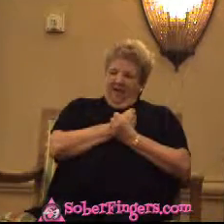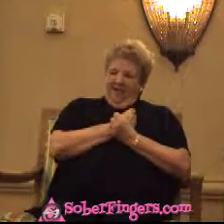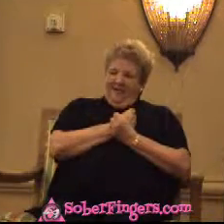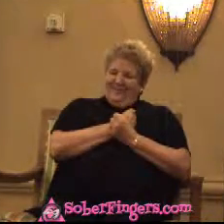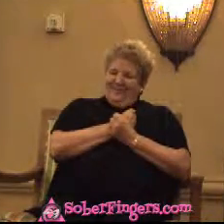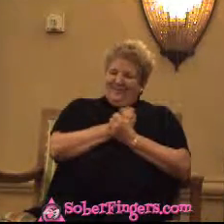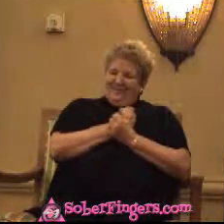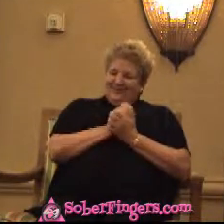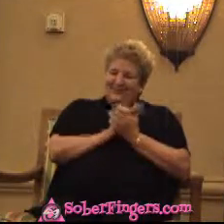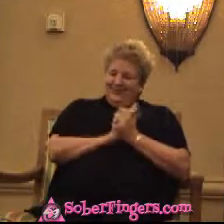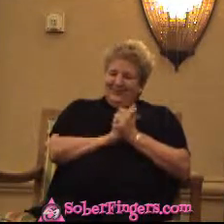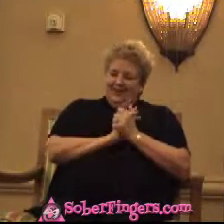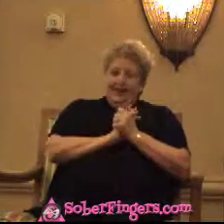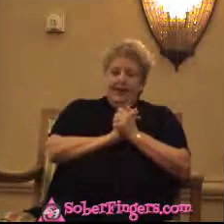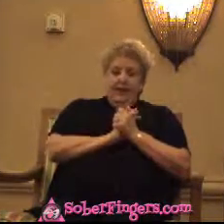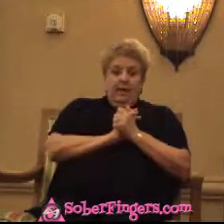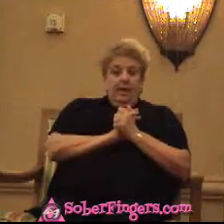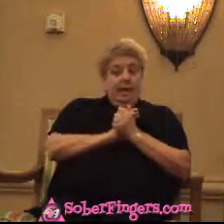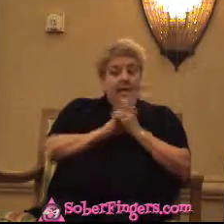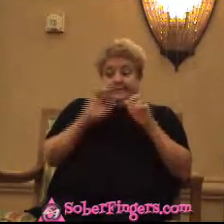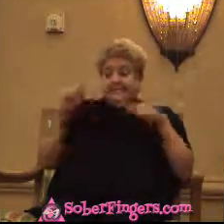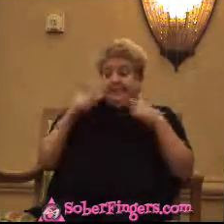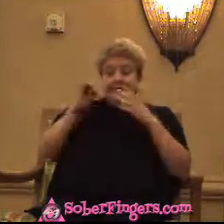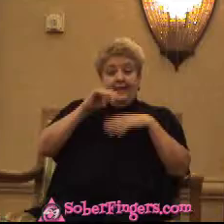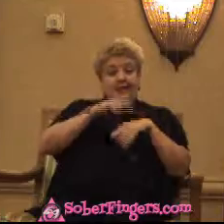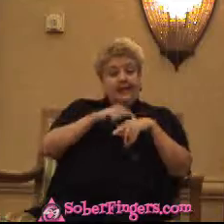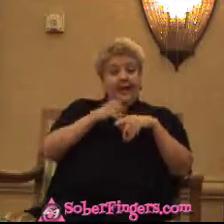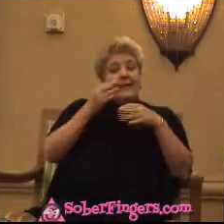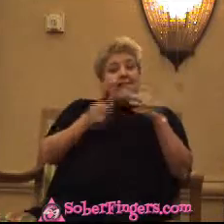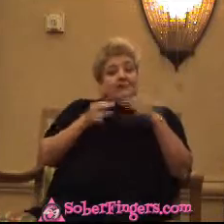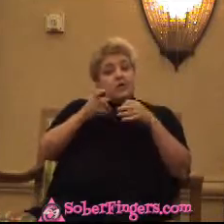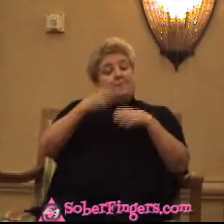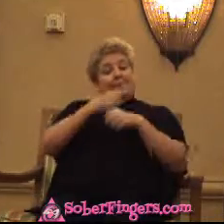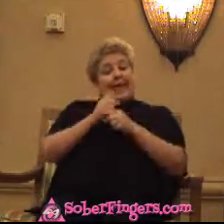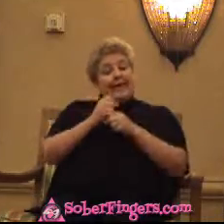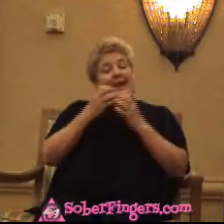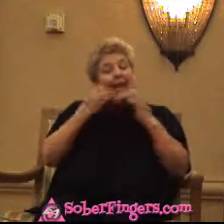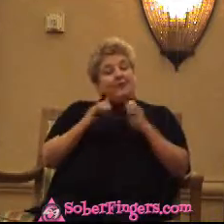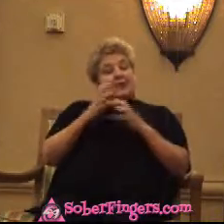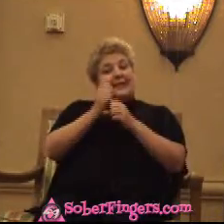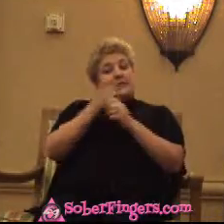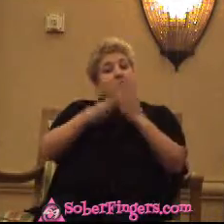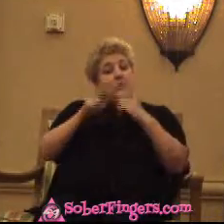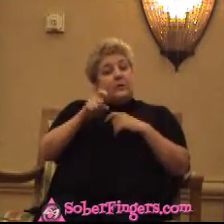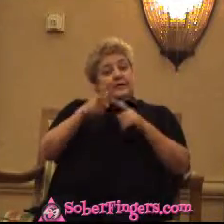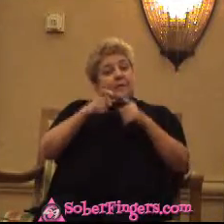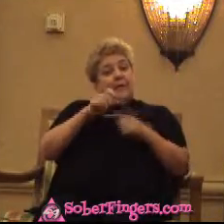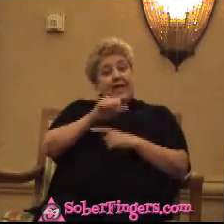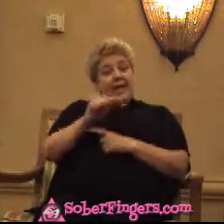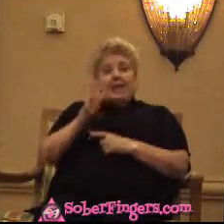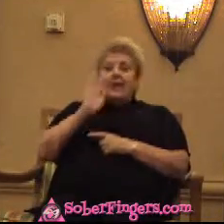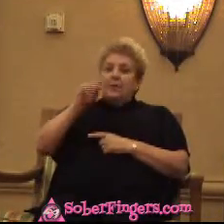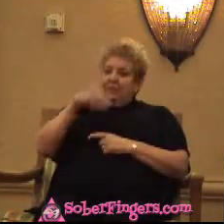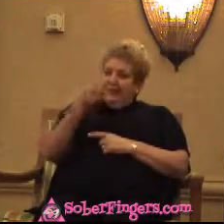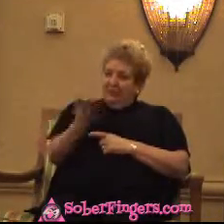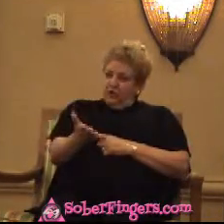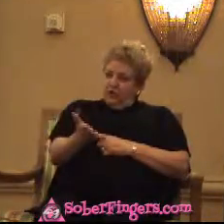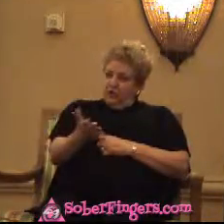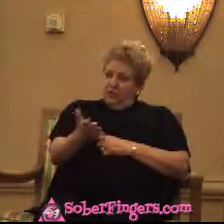And I've been a great believer since that time that if you make an effort to get what you need in Alcoholics Anonymous, it'll be given to you. Because the next day I went to the San Fernando